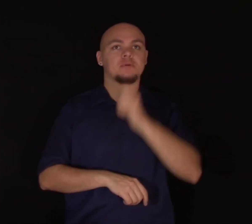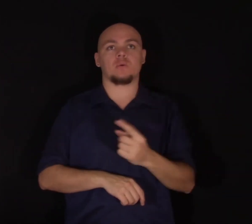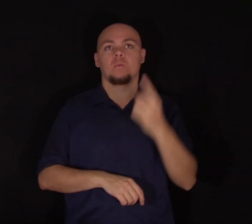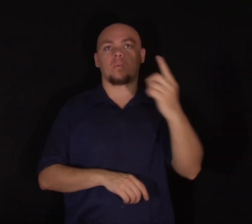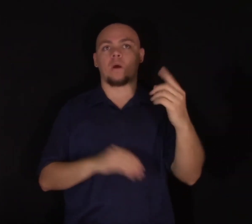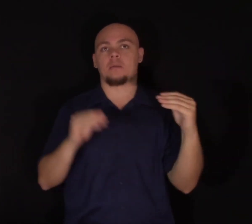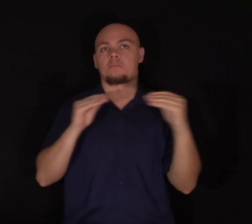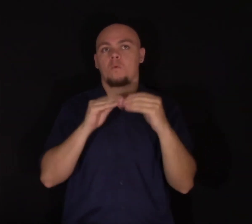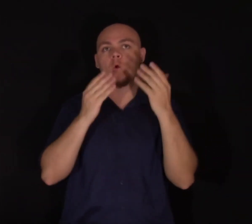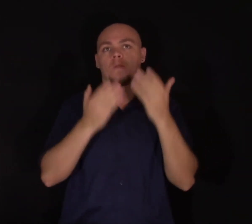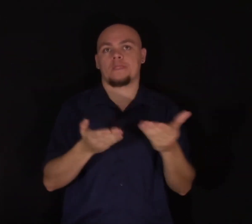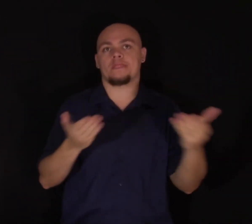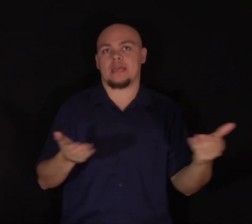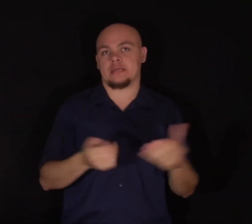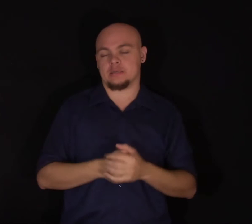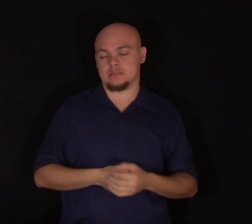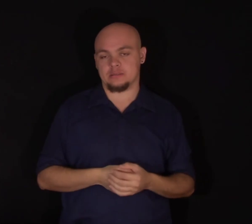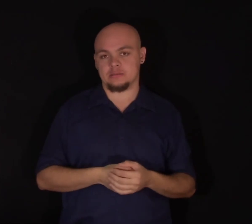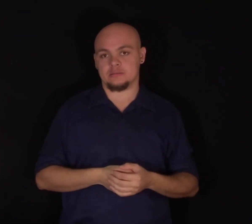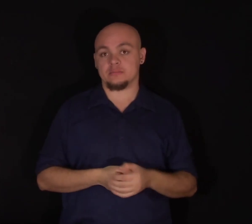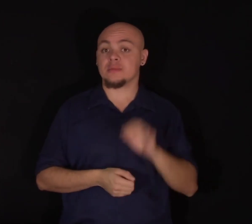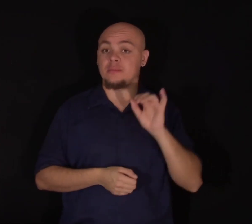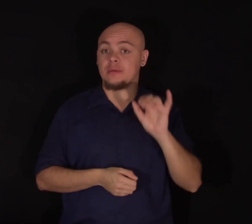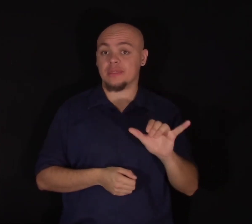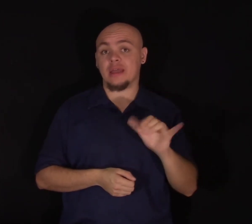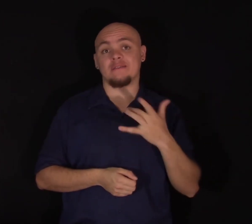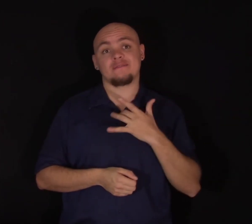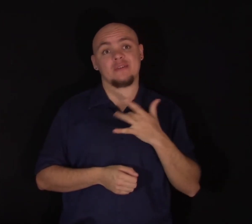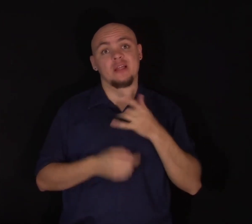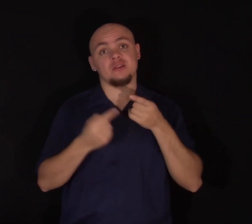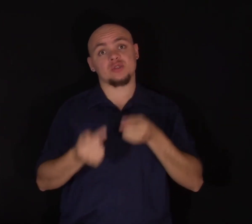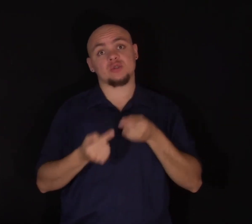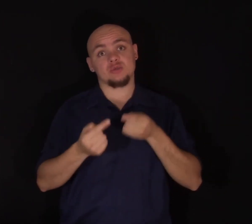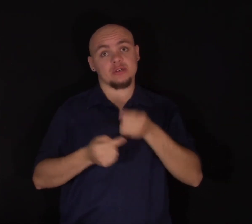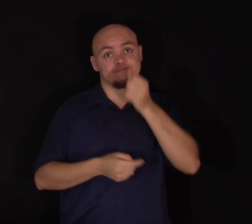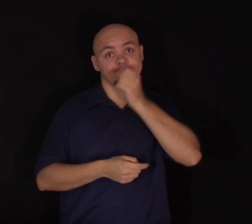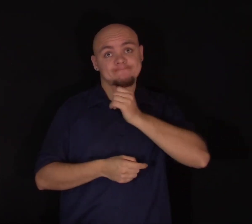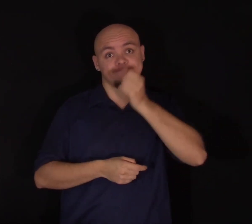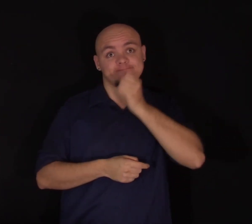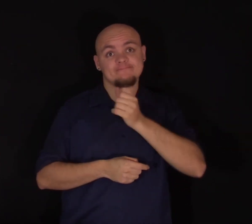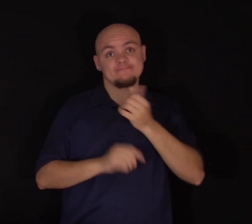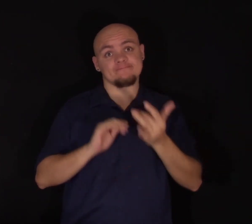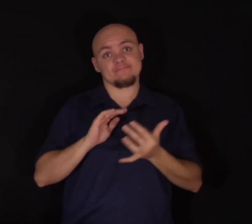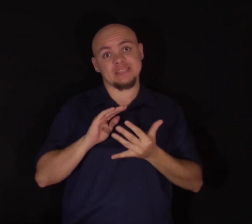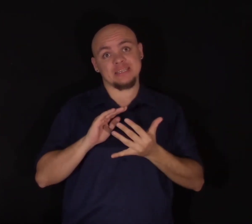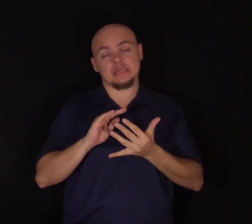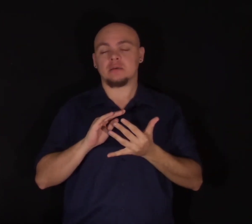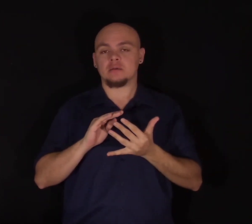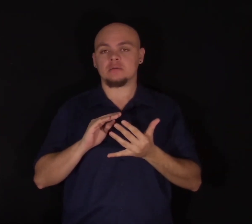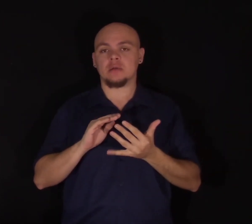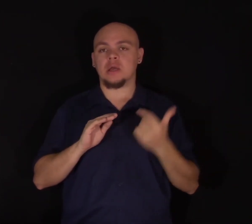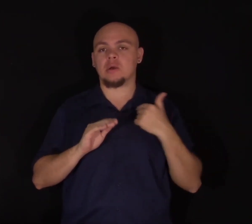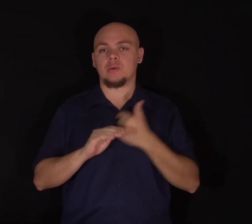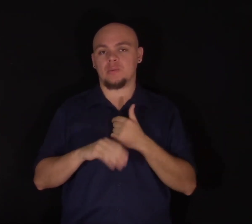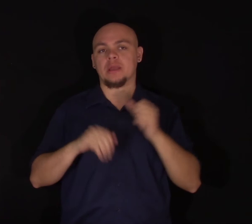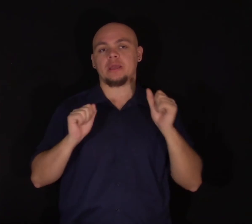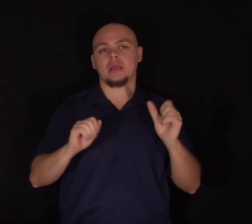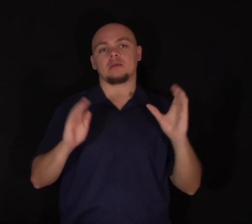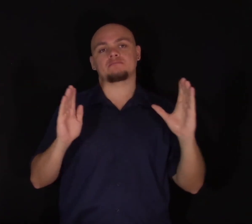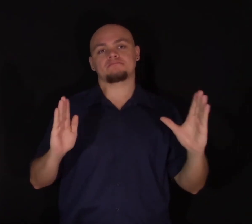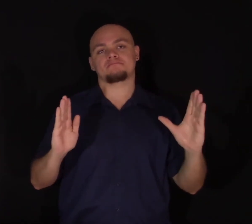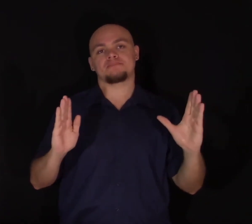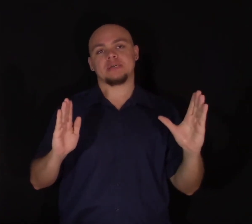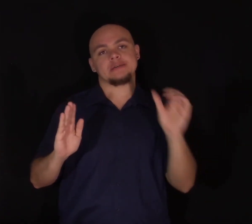more thing. But even those of us who might struggle with our patience probably have a pretty reasonably sized window of